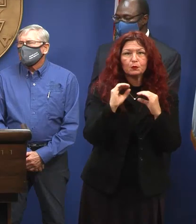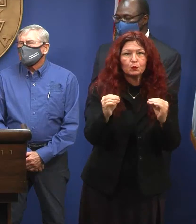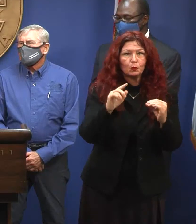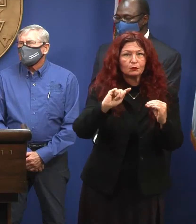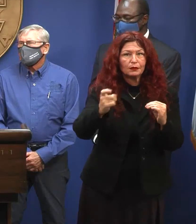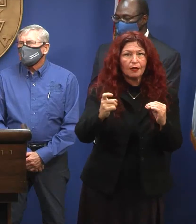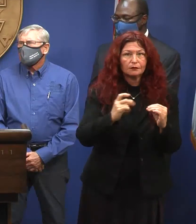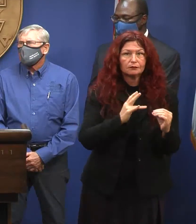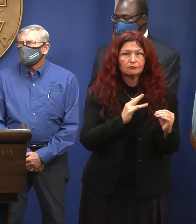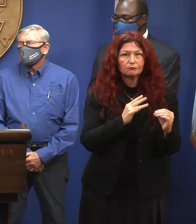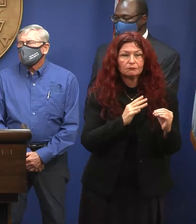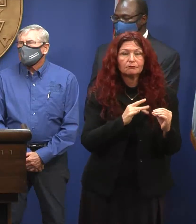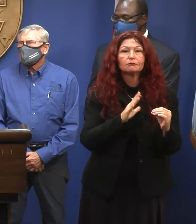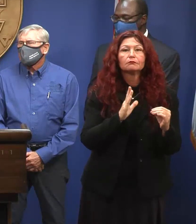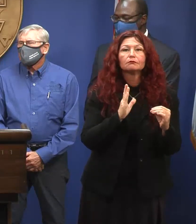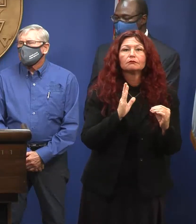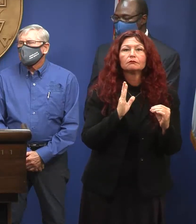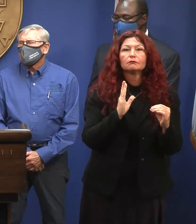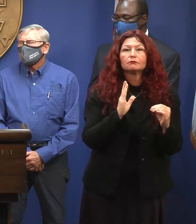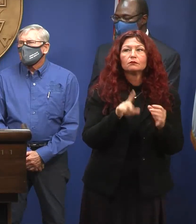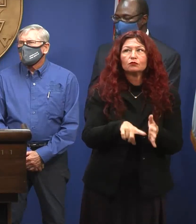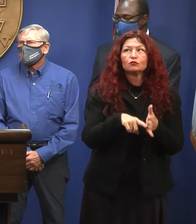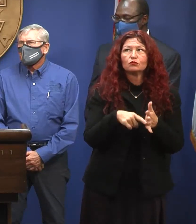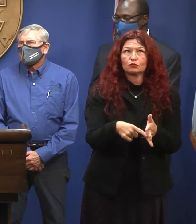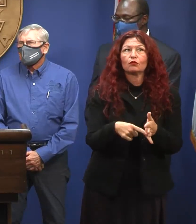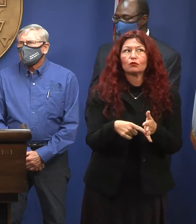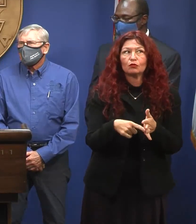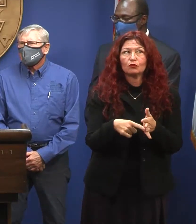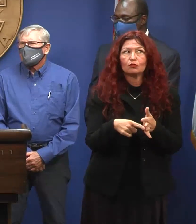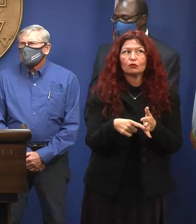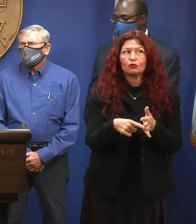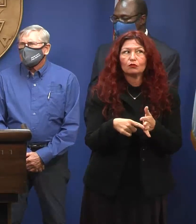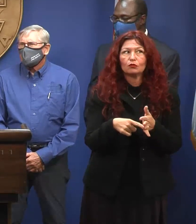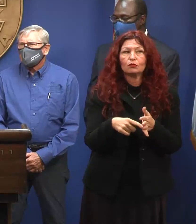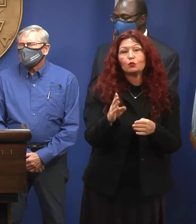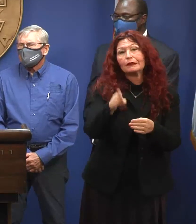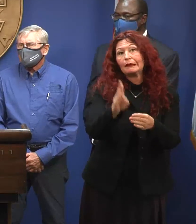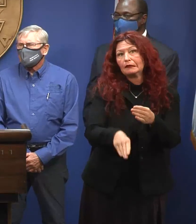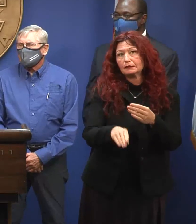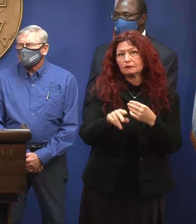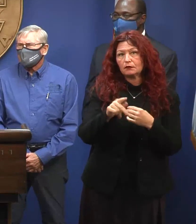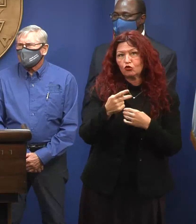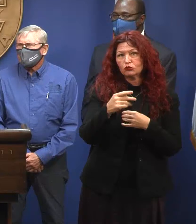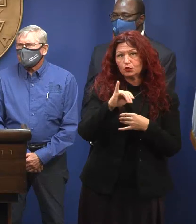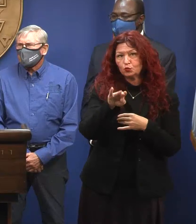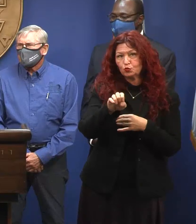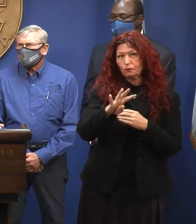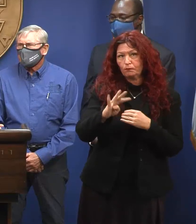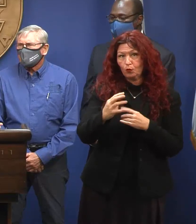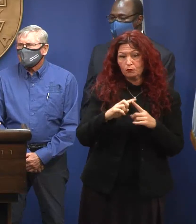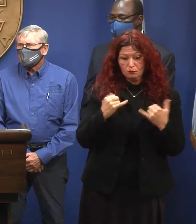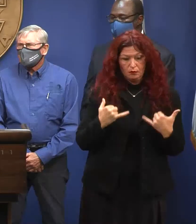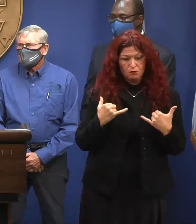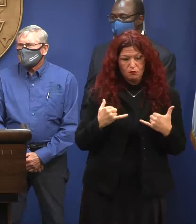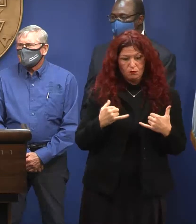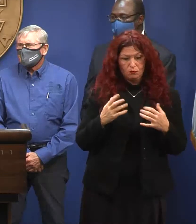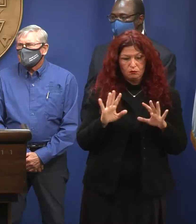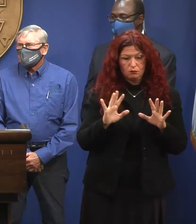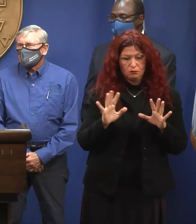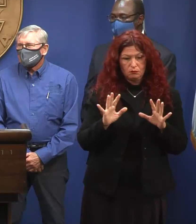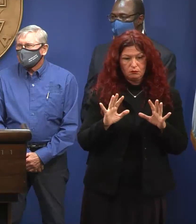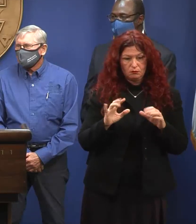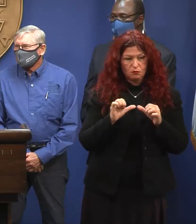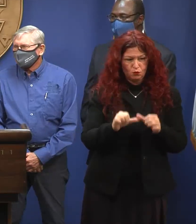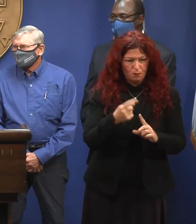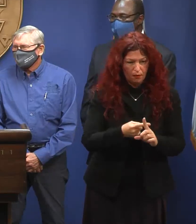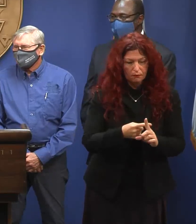break on sales tax for hurricane supplies runs through Thursday, June 4th. So you have a full month. Oh, no,